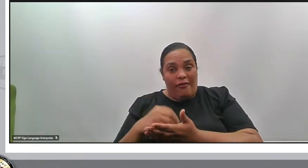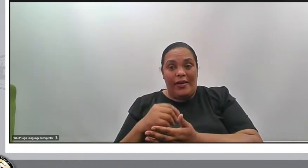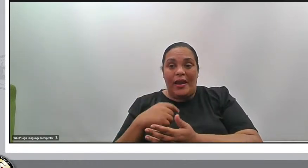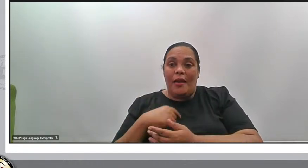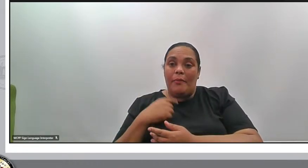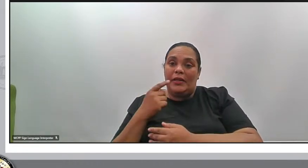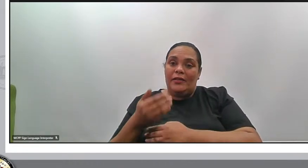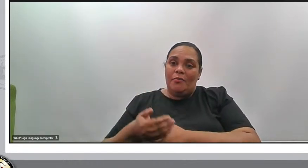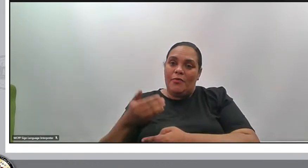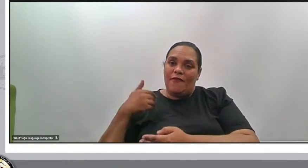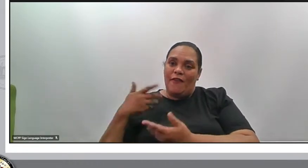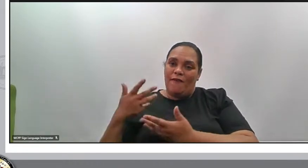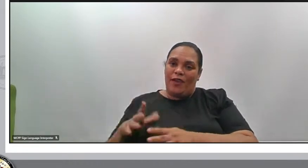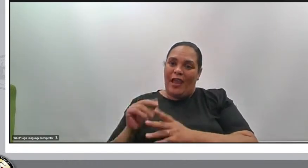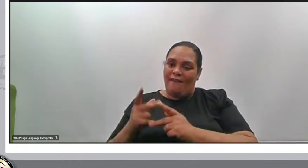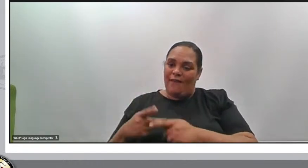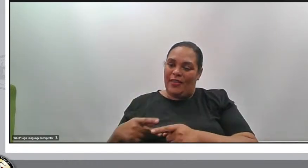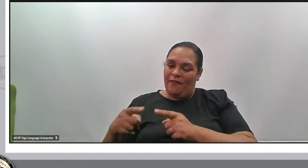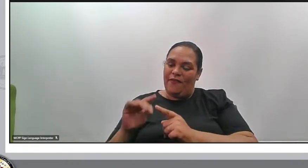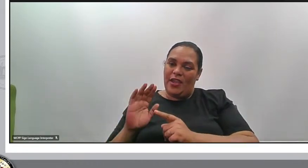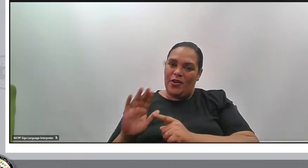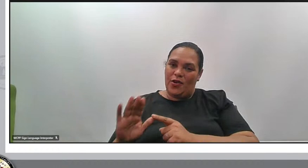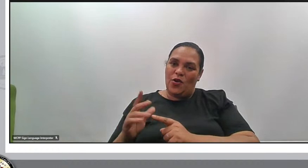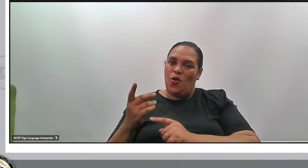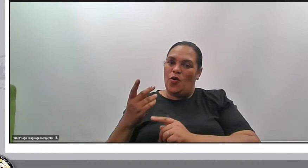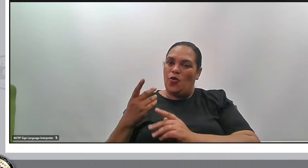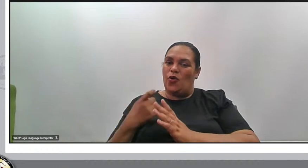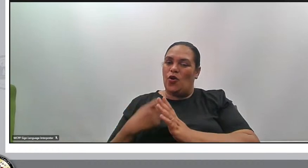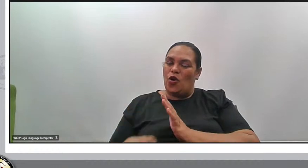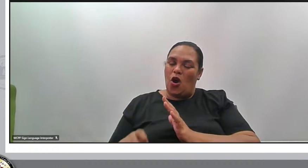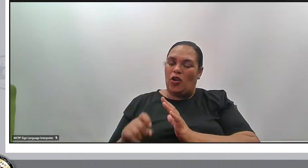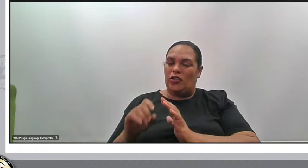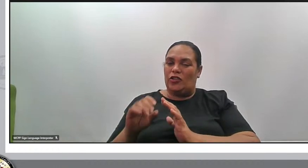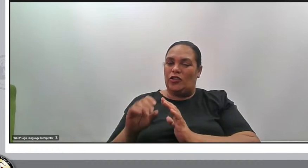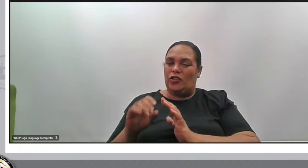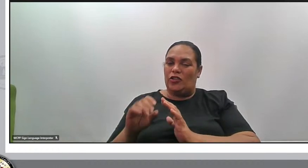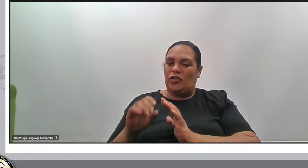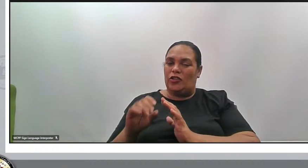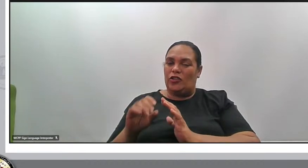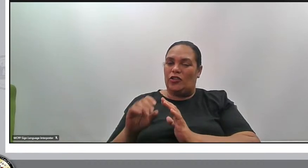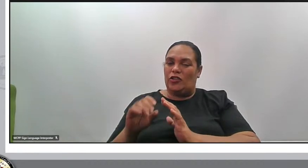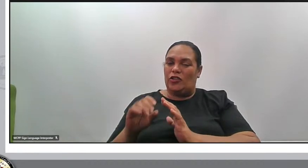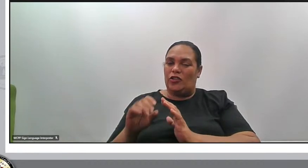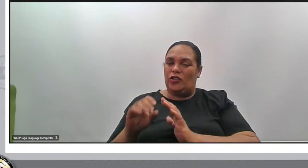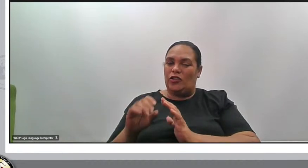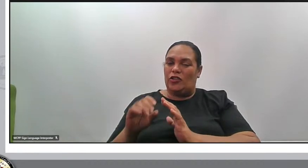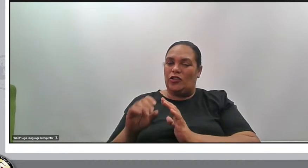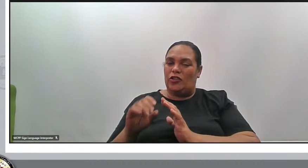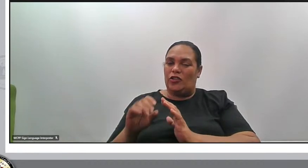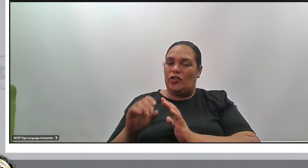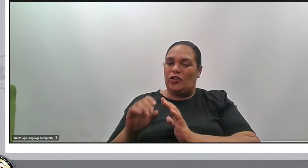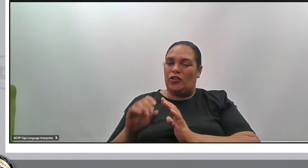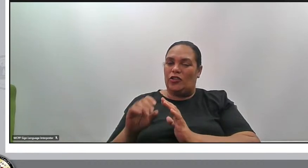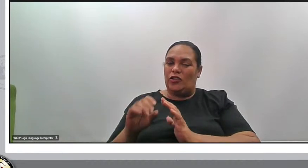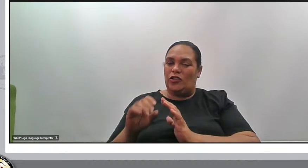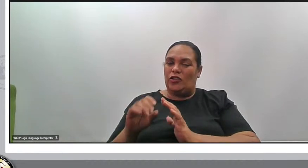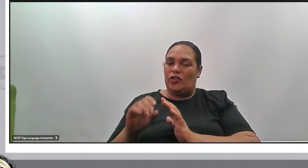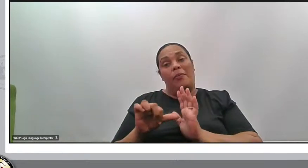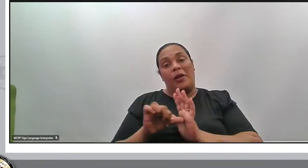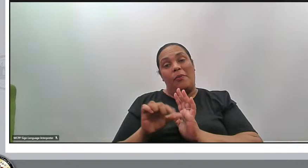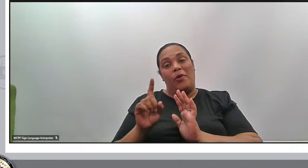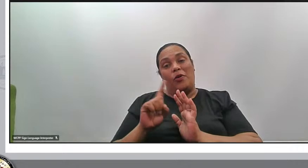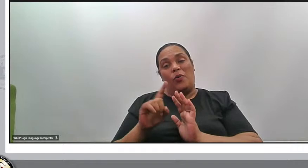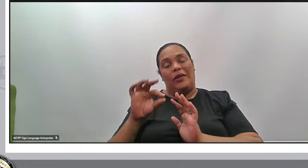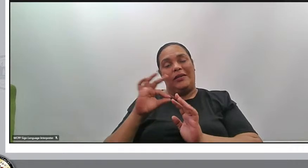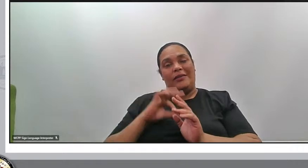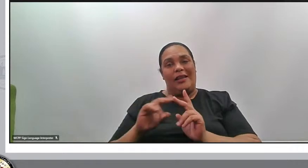mentioned earlier, there's the venues for cost with regards to strategic session. There's the salaries, primarily the salary driven